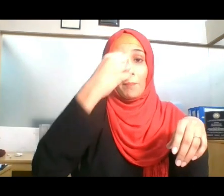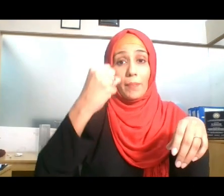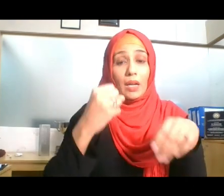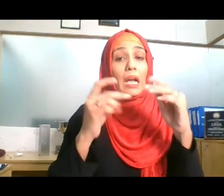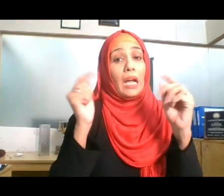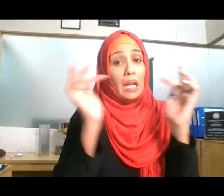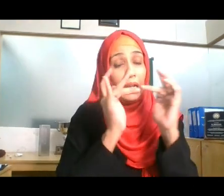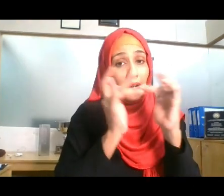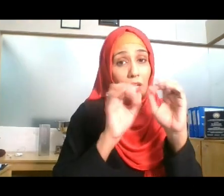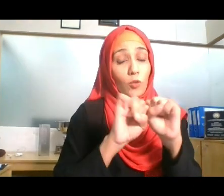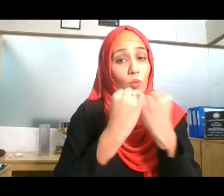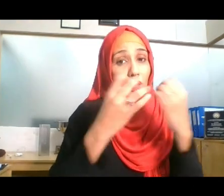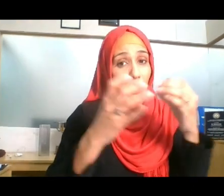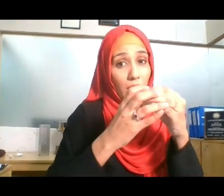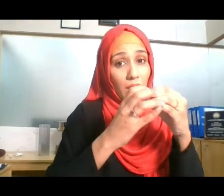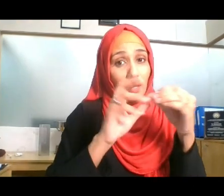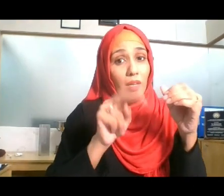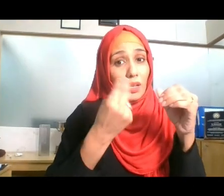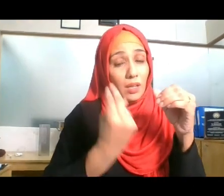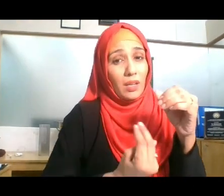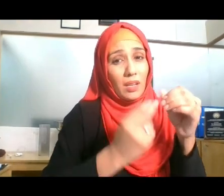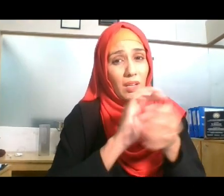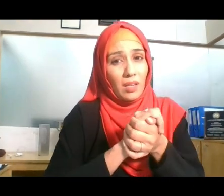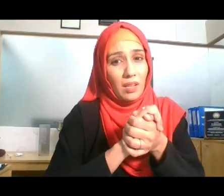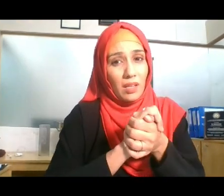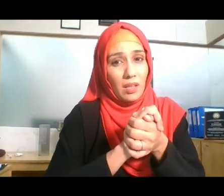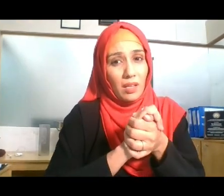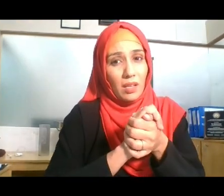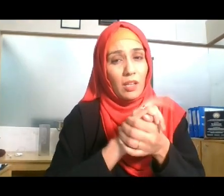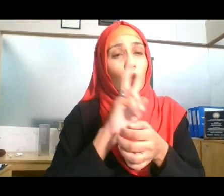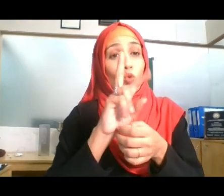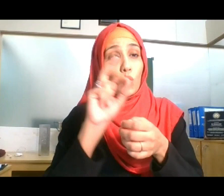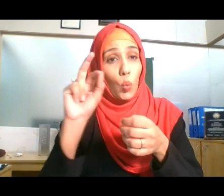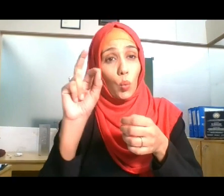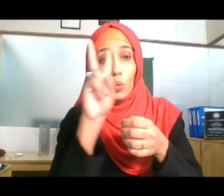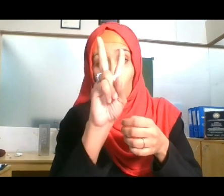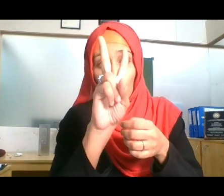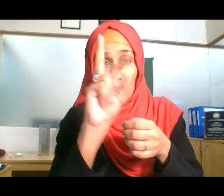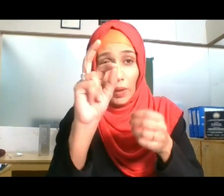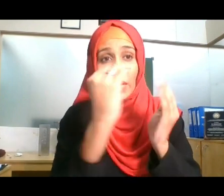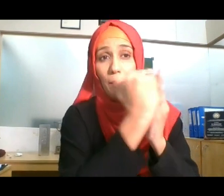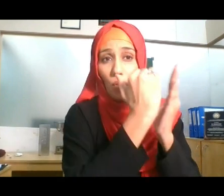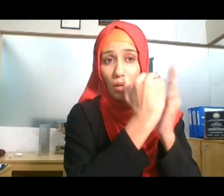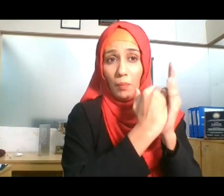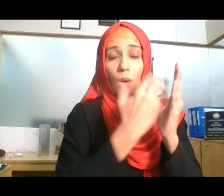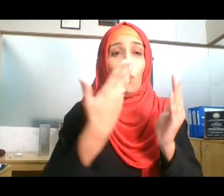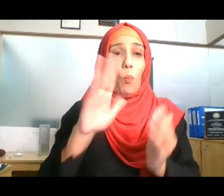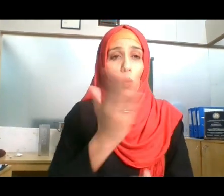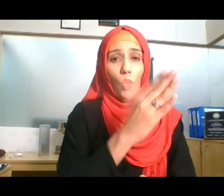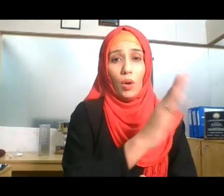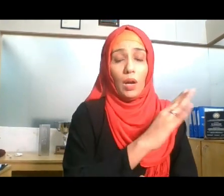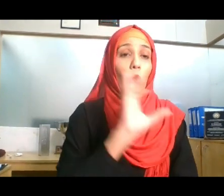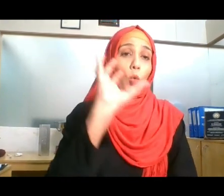Society has about over 20 chapters in different parts of the